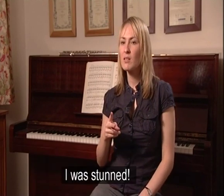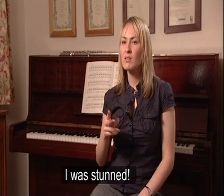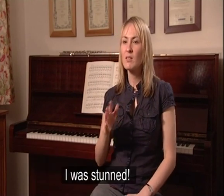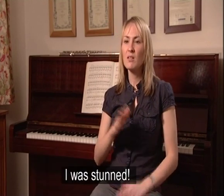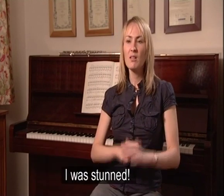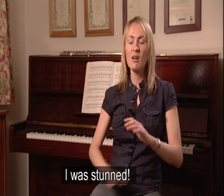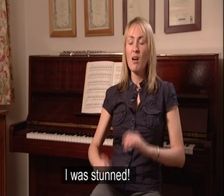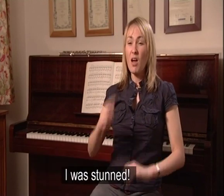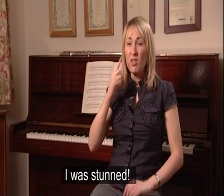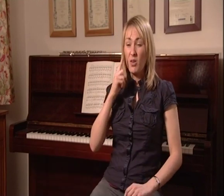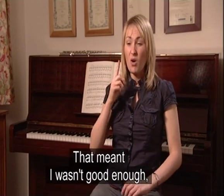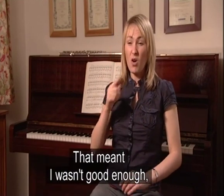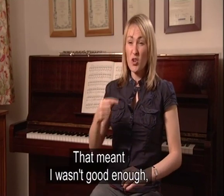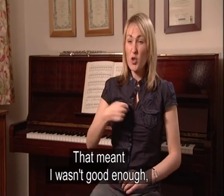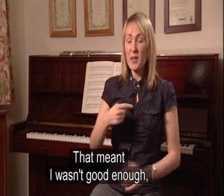I'm stunned.